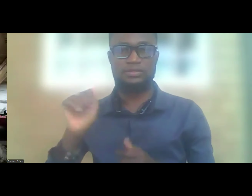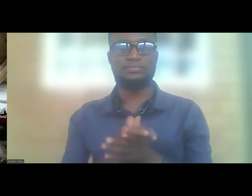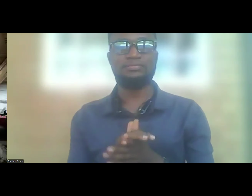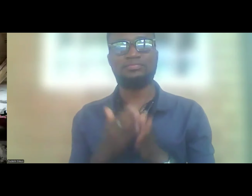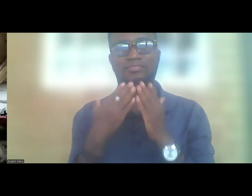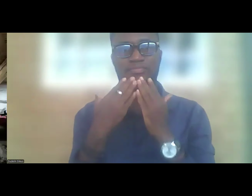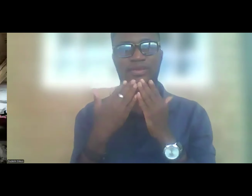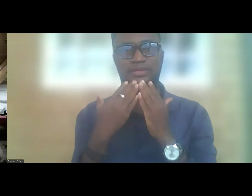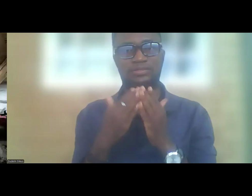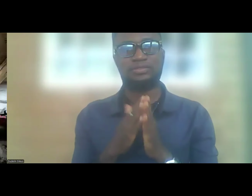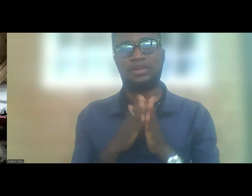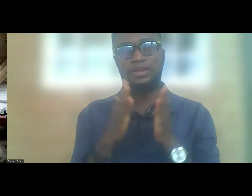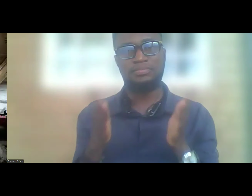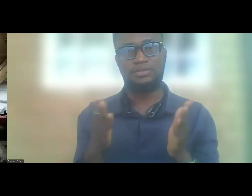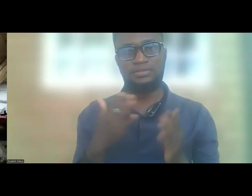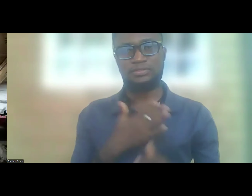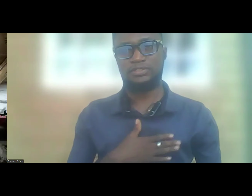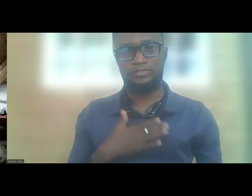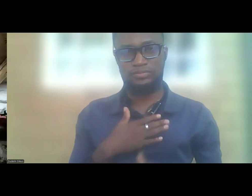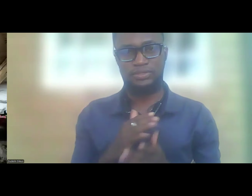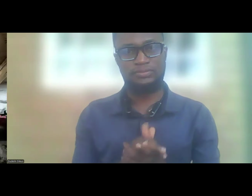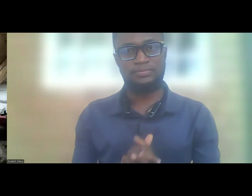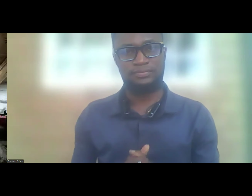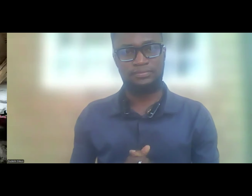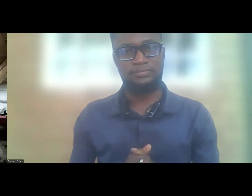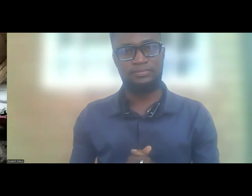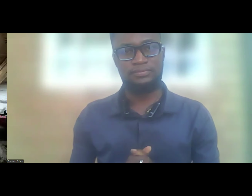Thank you so much.